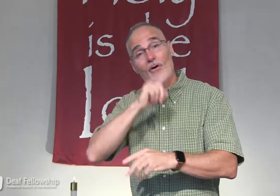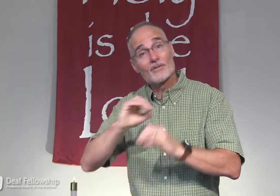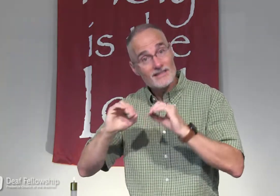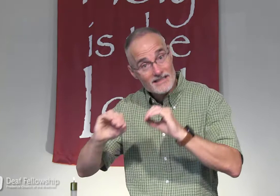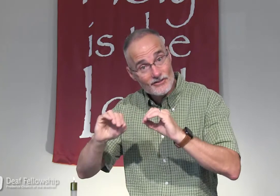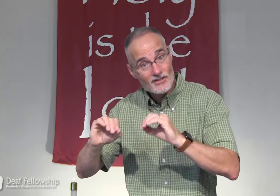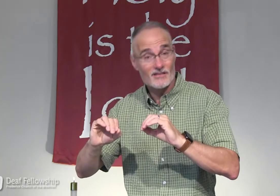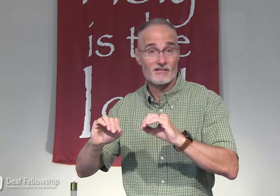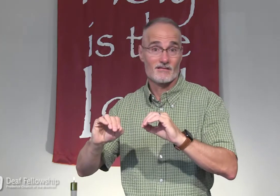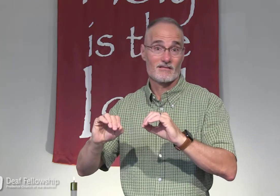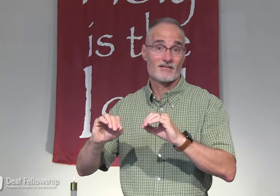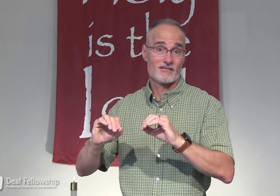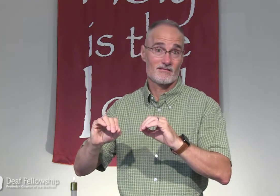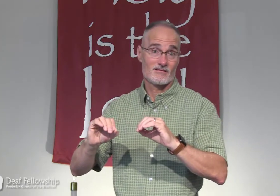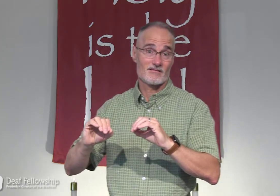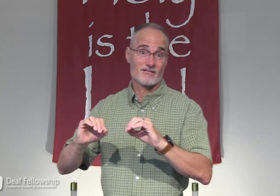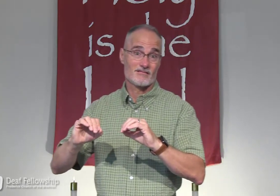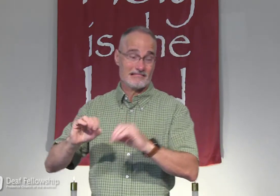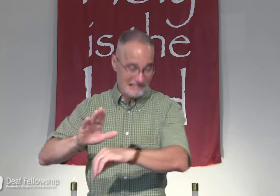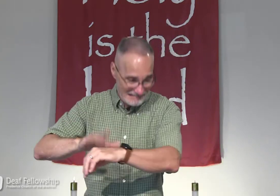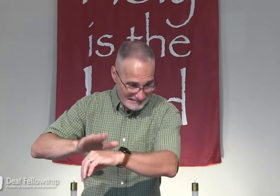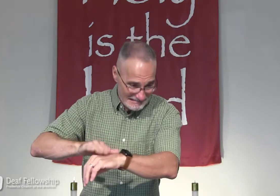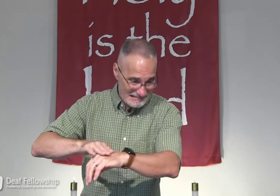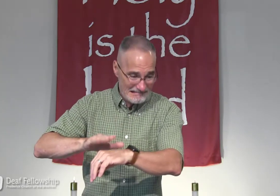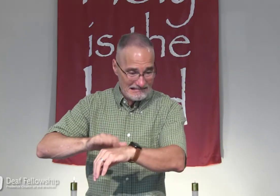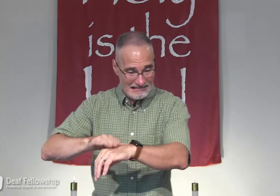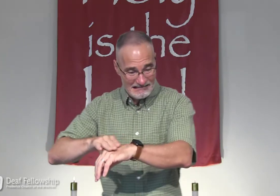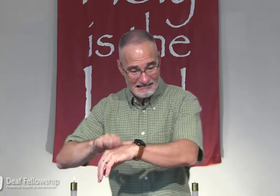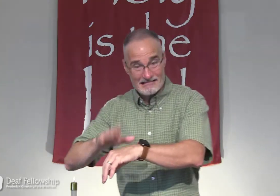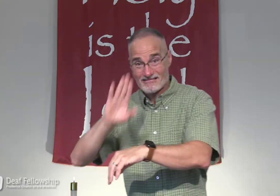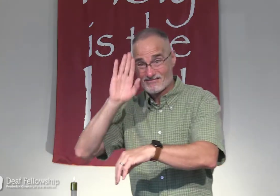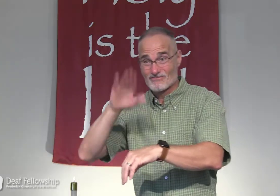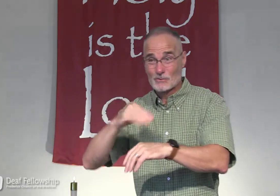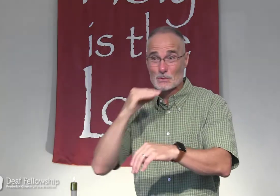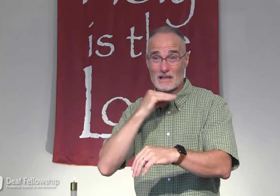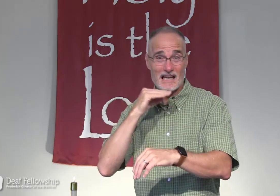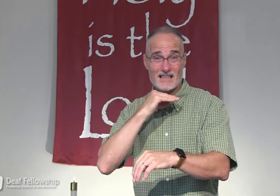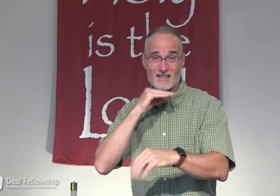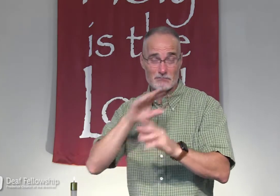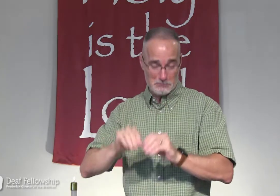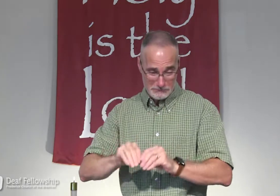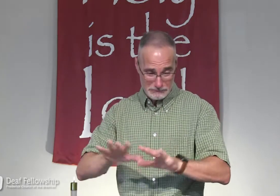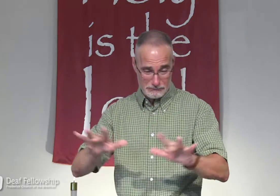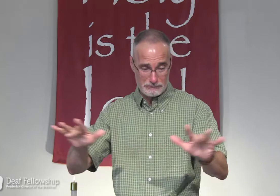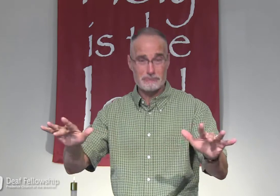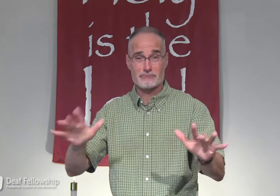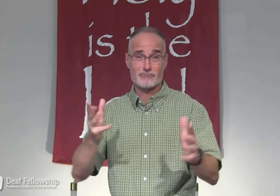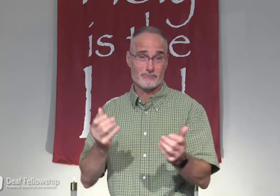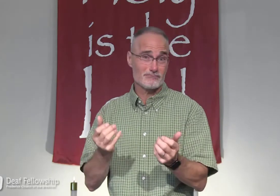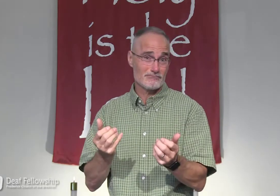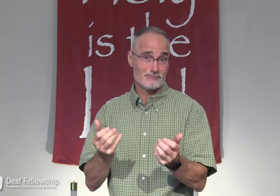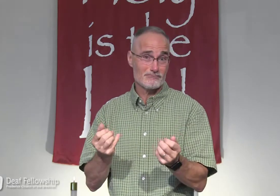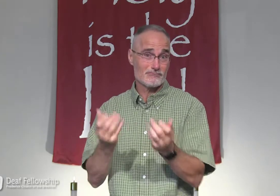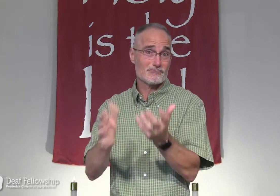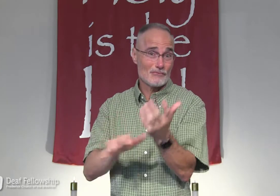He cautioned them about false teachings. He warned them about